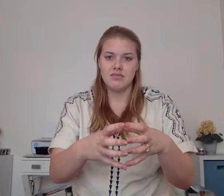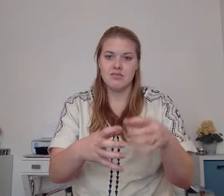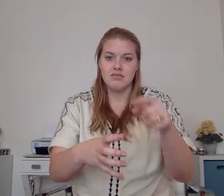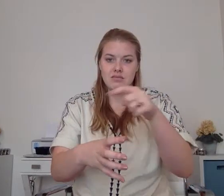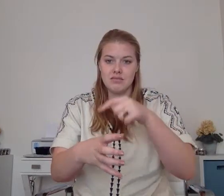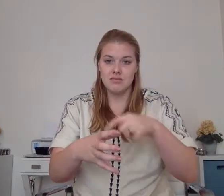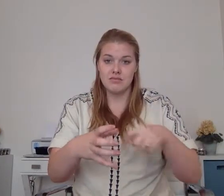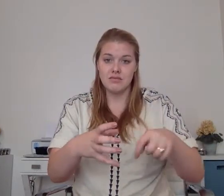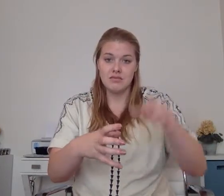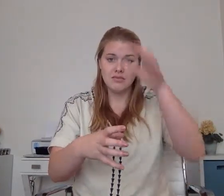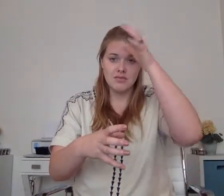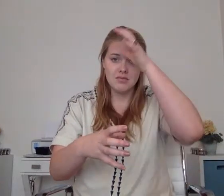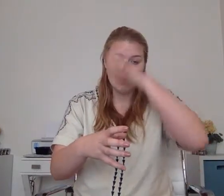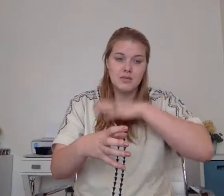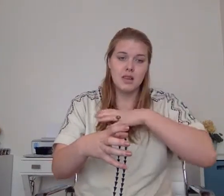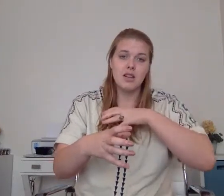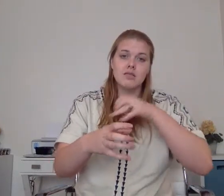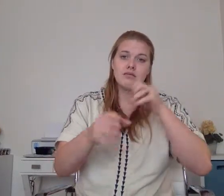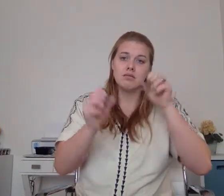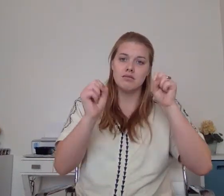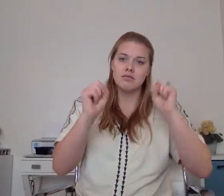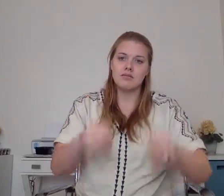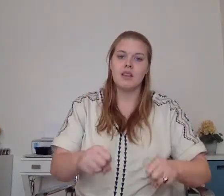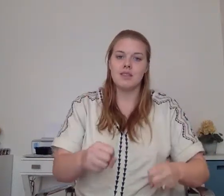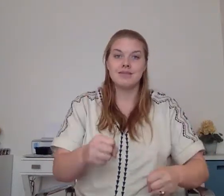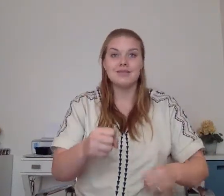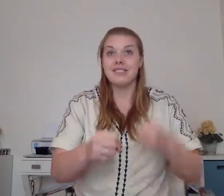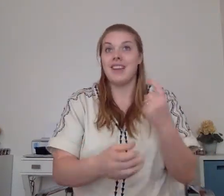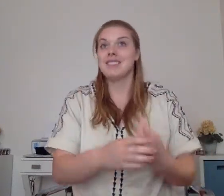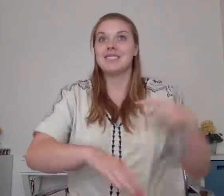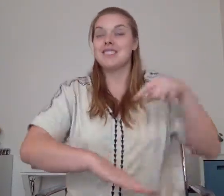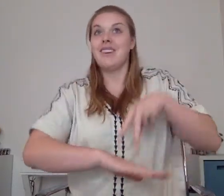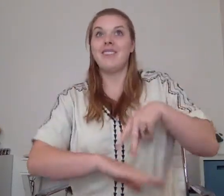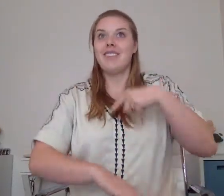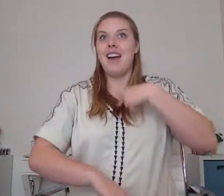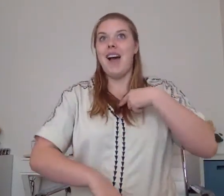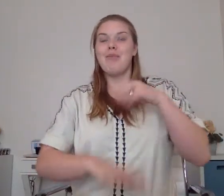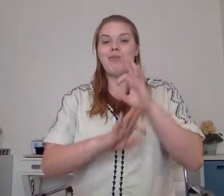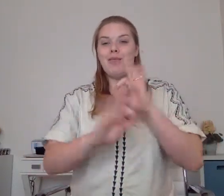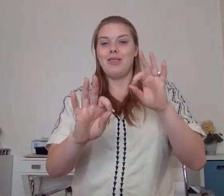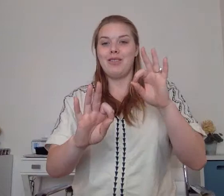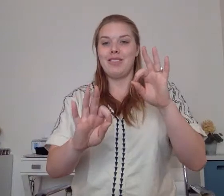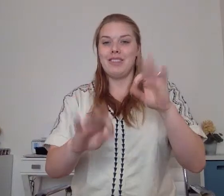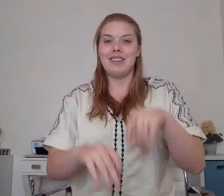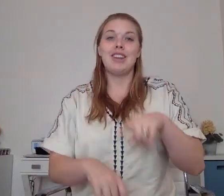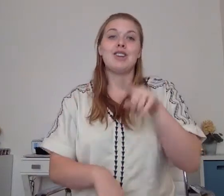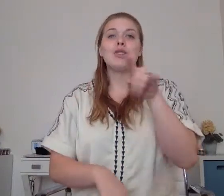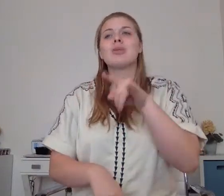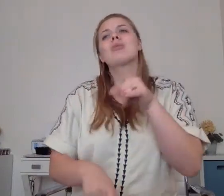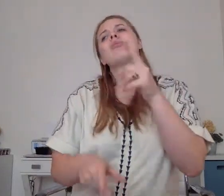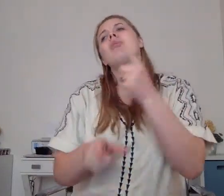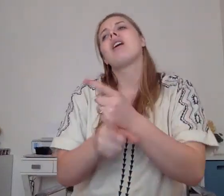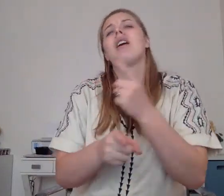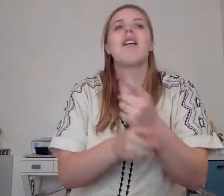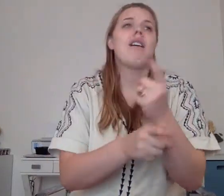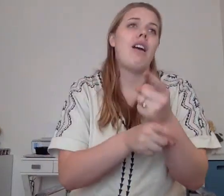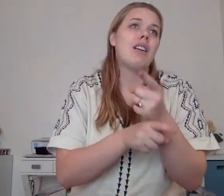he, can benefit from them. He tells us that we all belong in our tribes, and he tells us that we